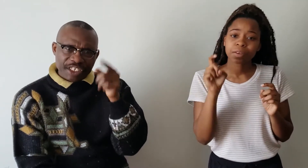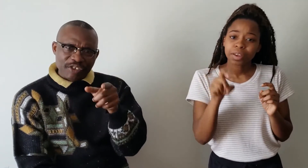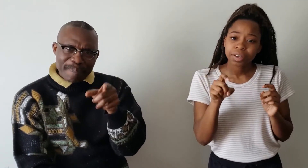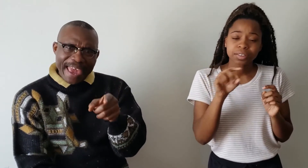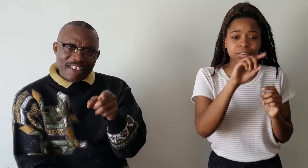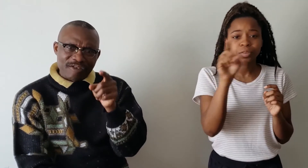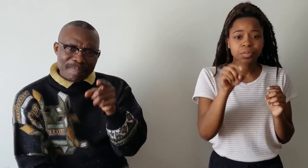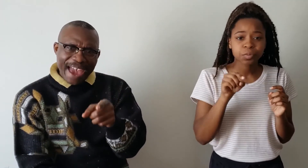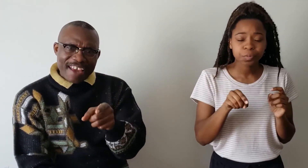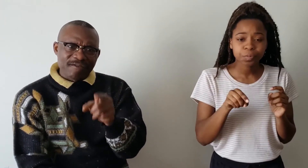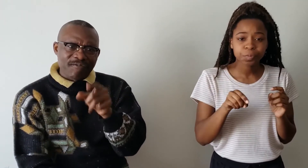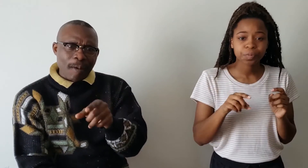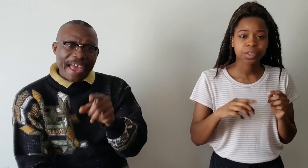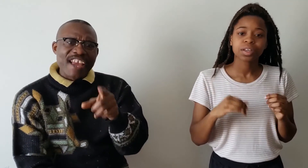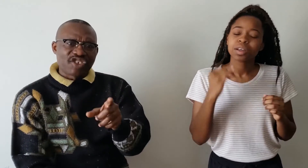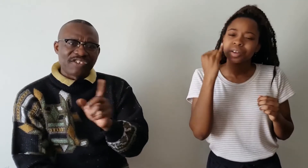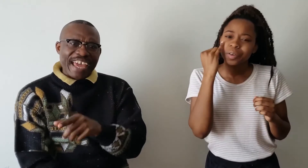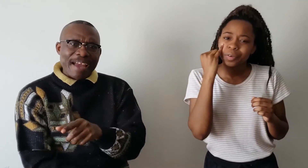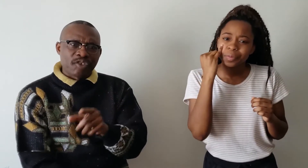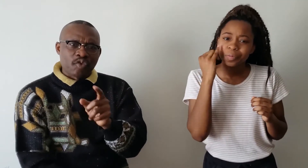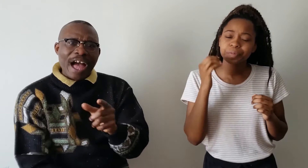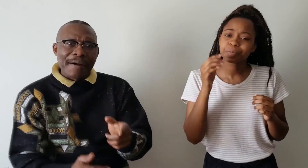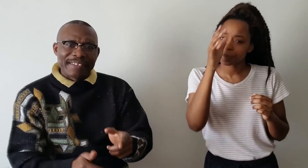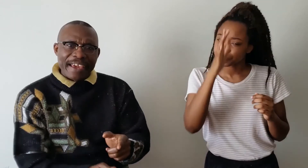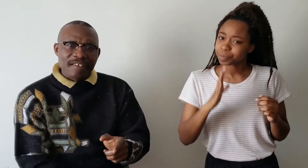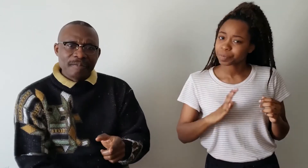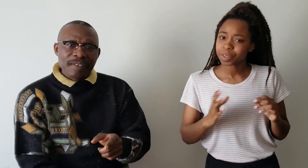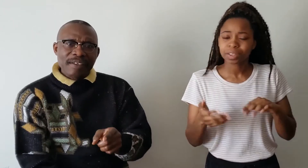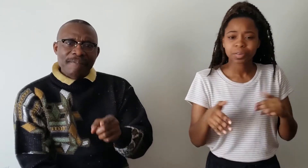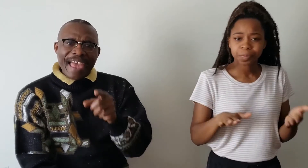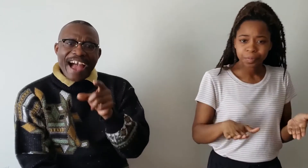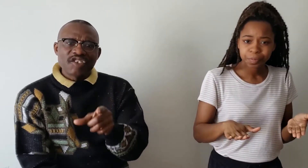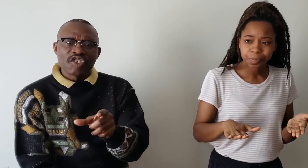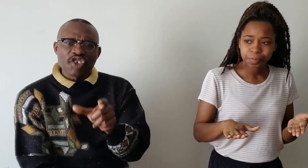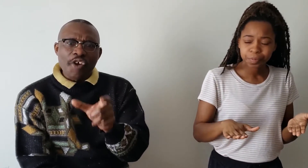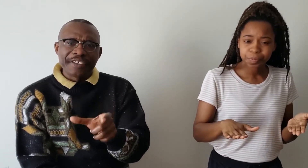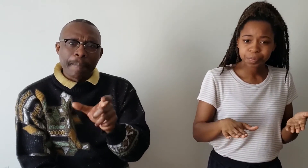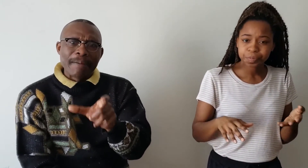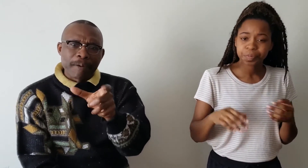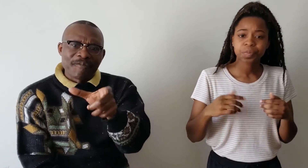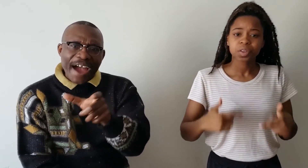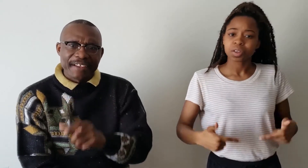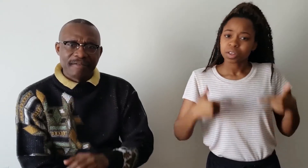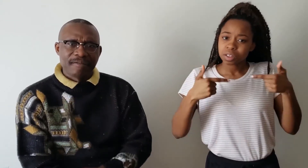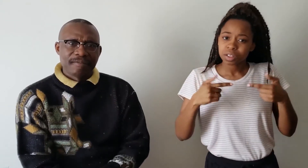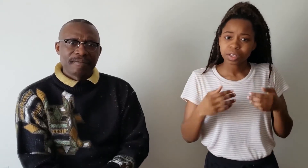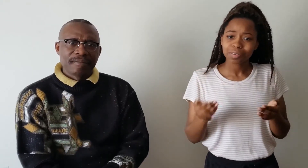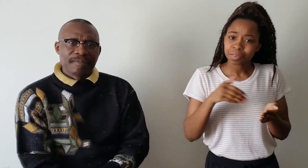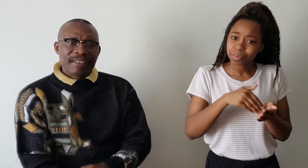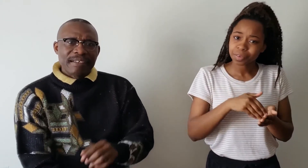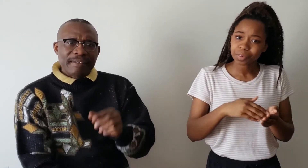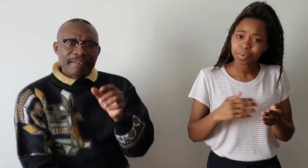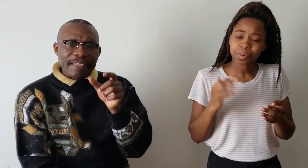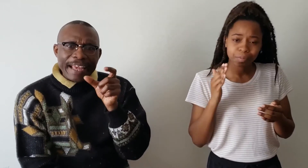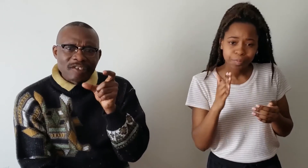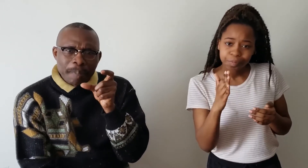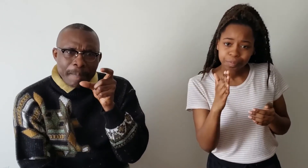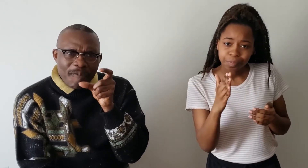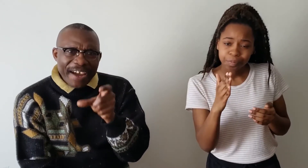intrigued man's mind from ancient times to our day, the answer's already been provided. It's been provided